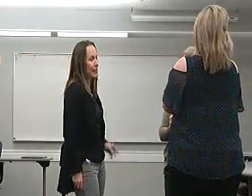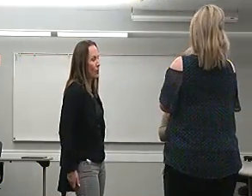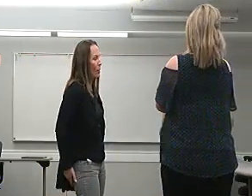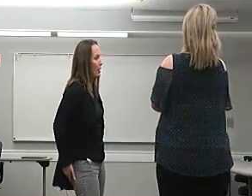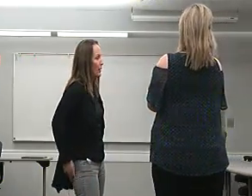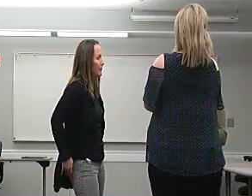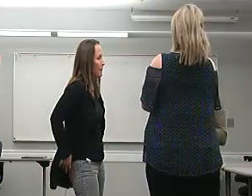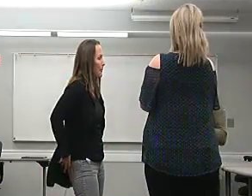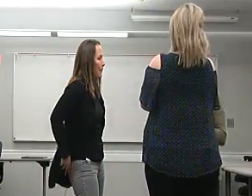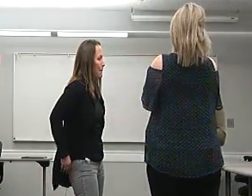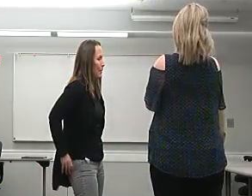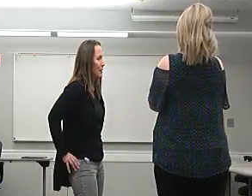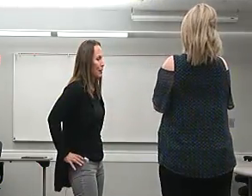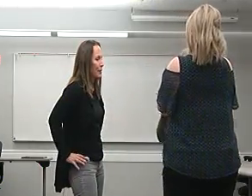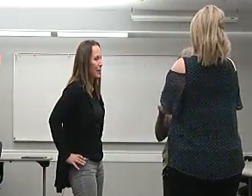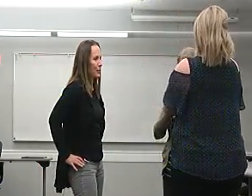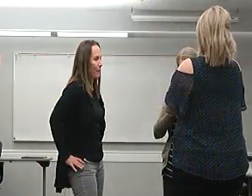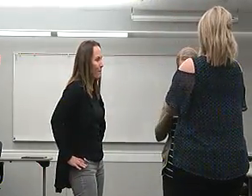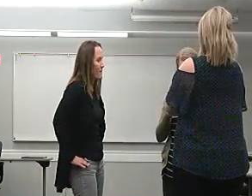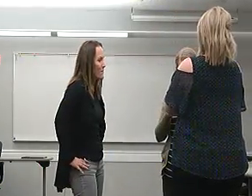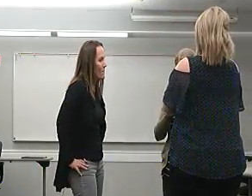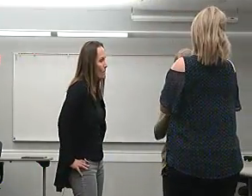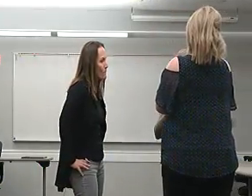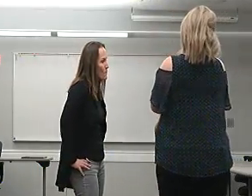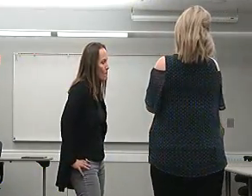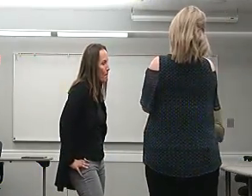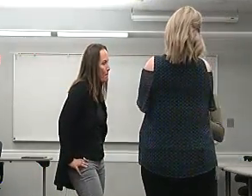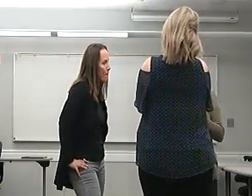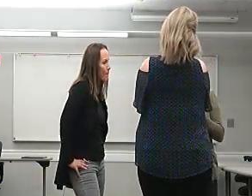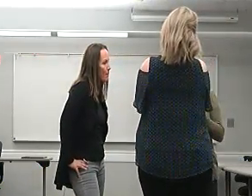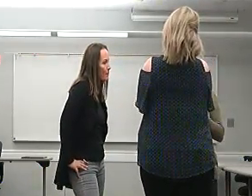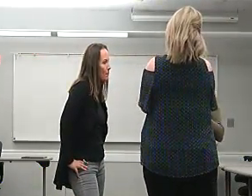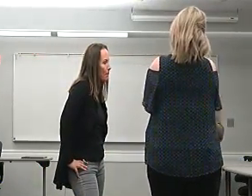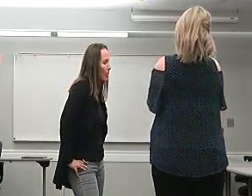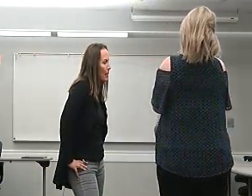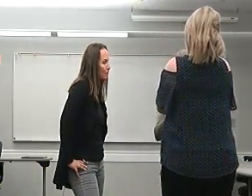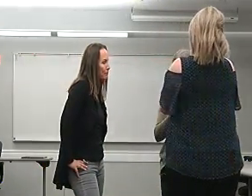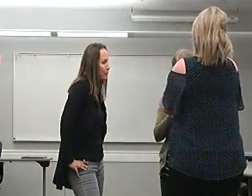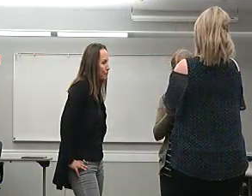at for that science fact video, which I thought was other redirected into